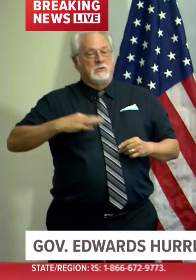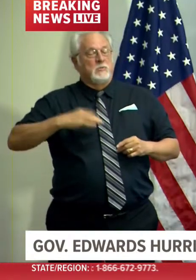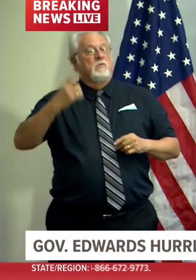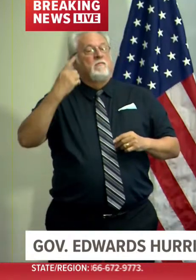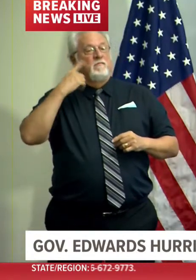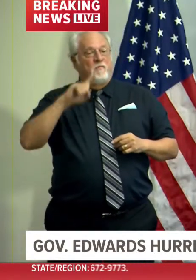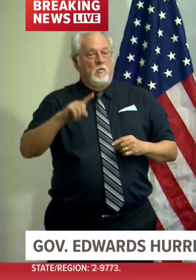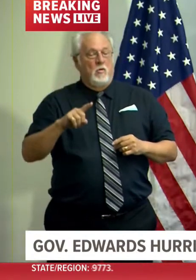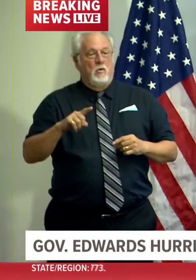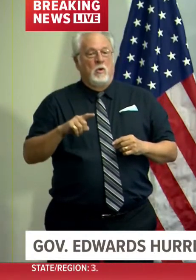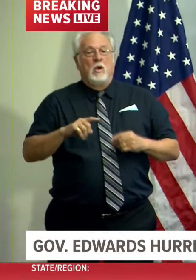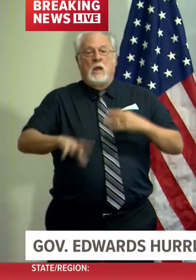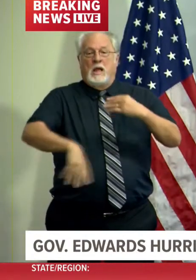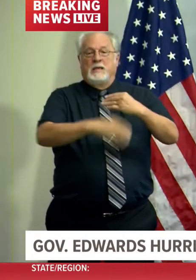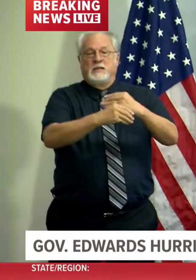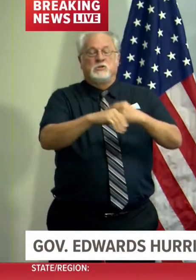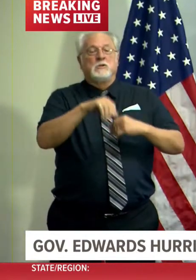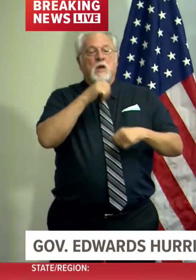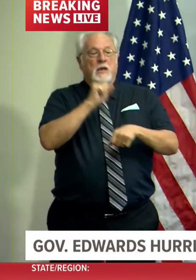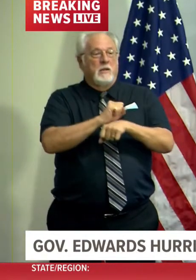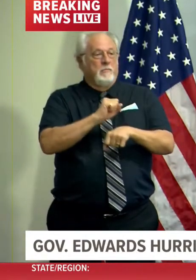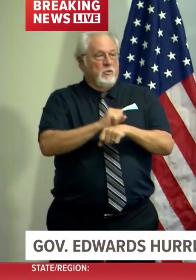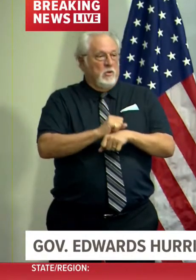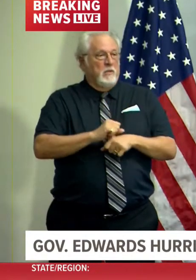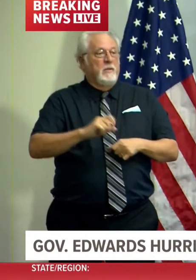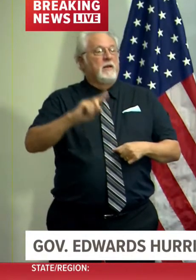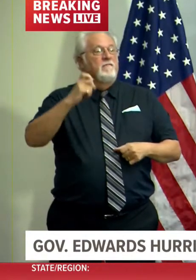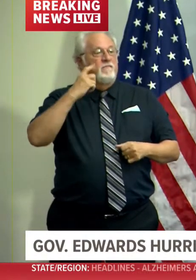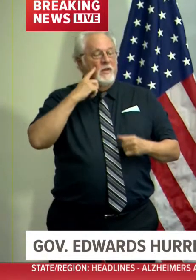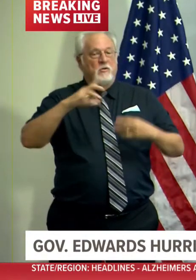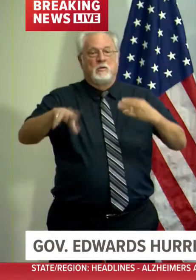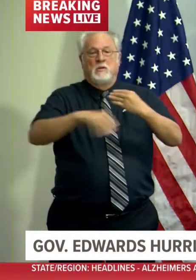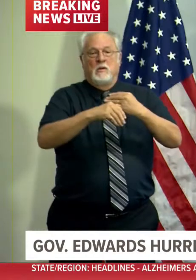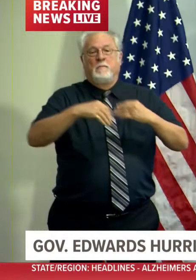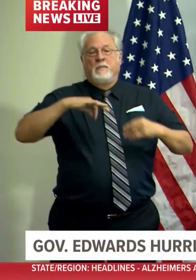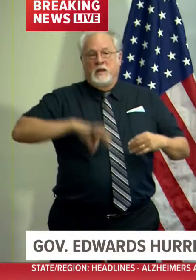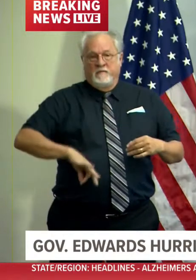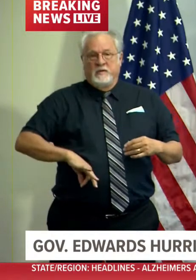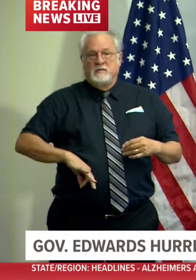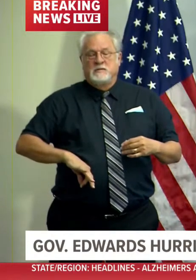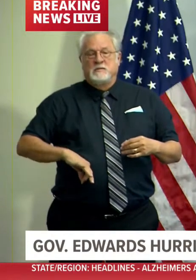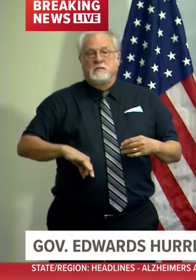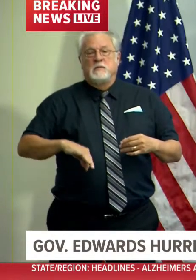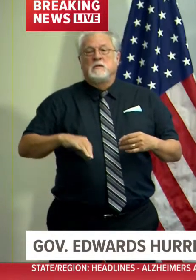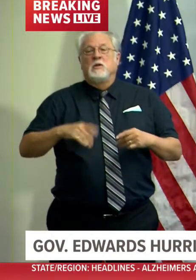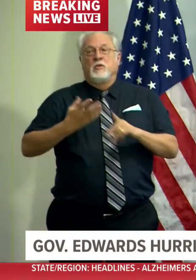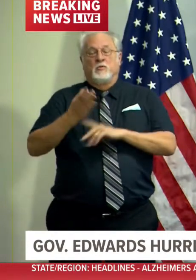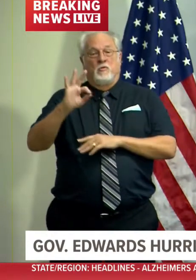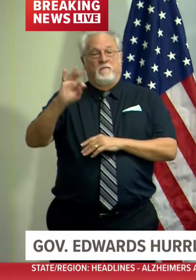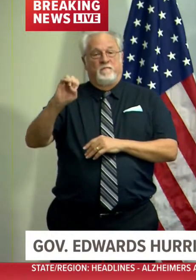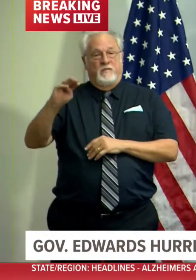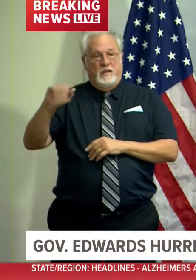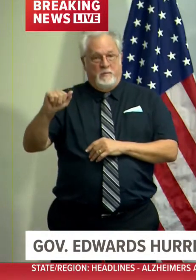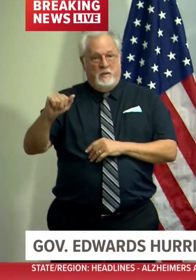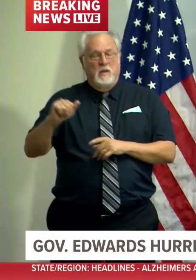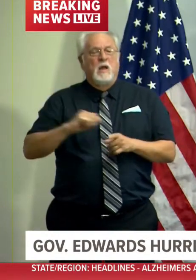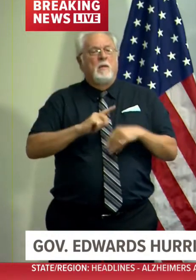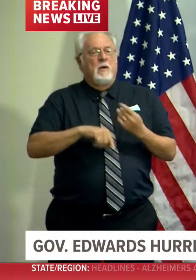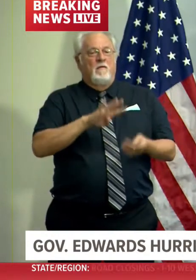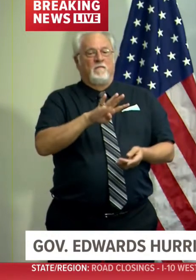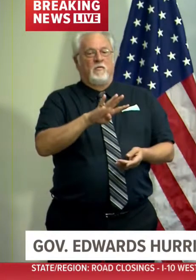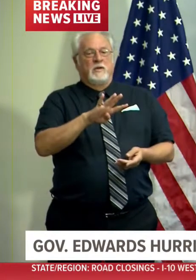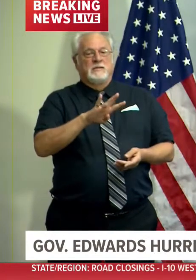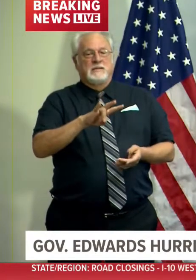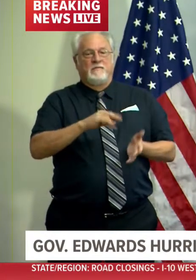for additional unemployment federal enhanced benefits that are being funded through FEMA. That was about